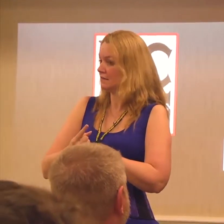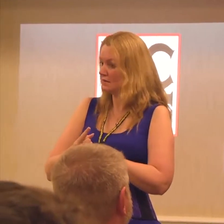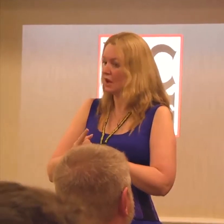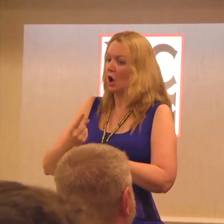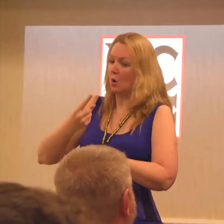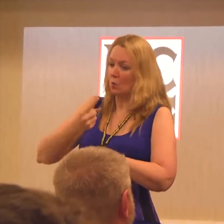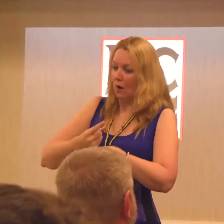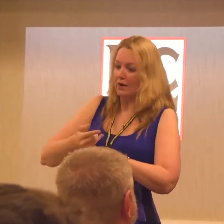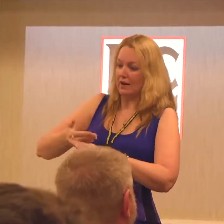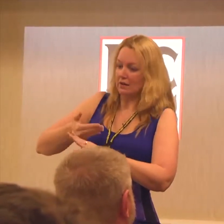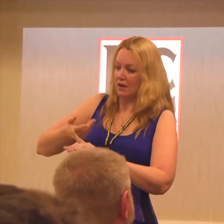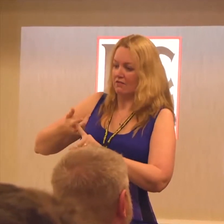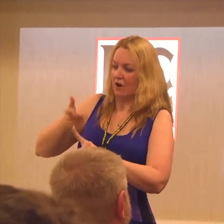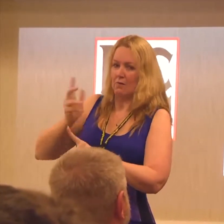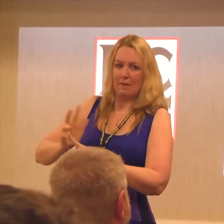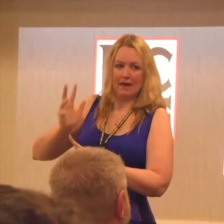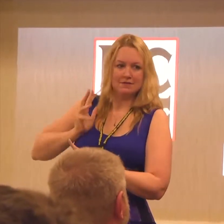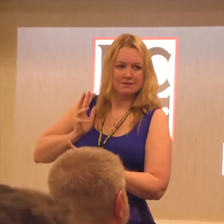past.